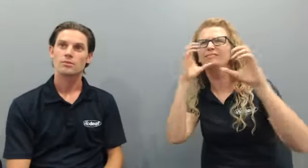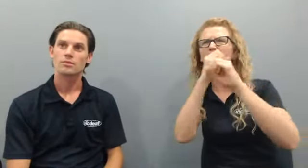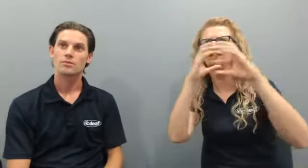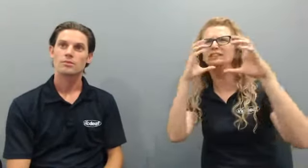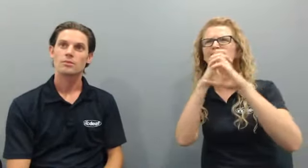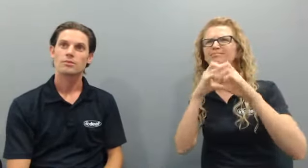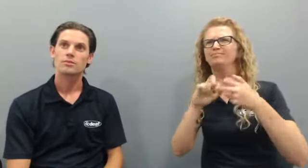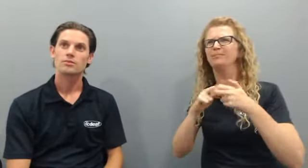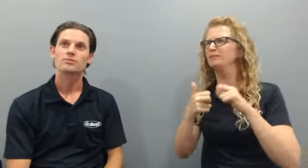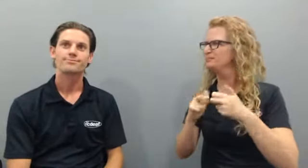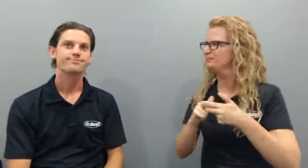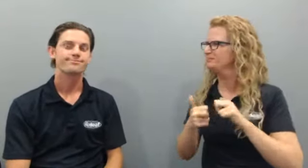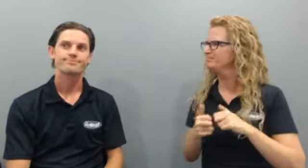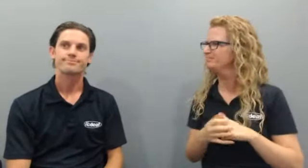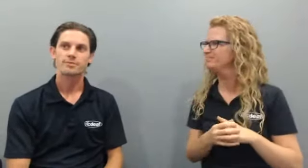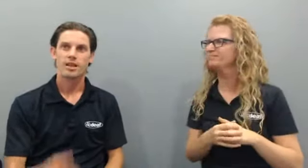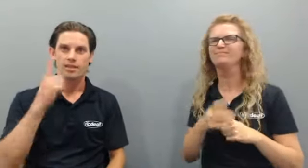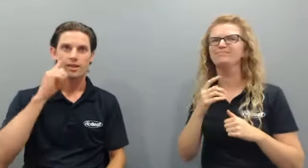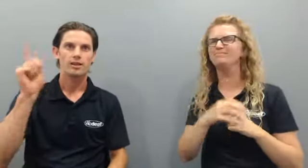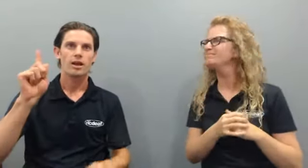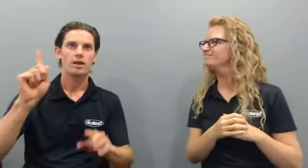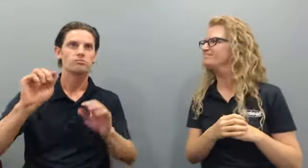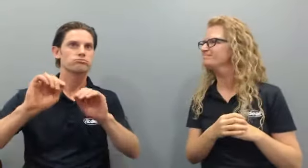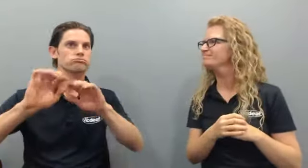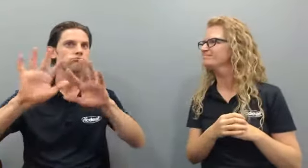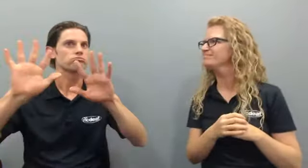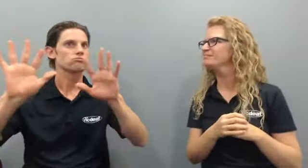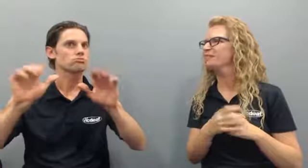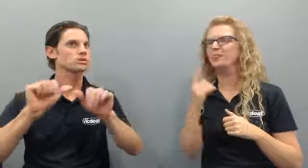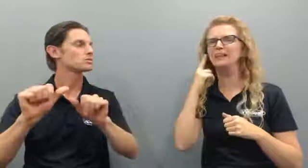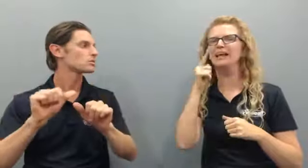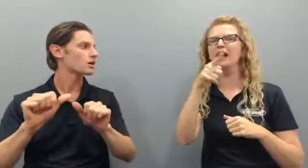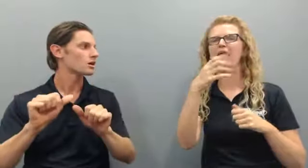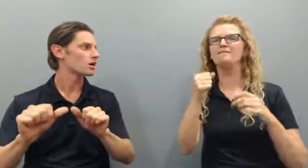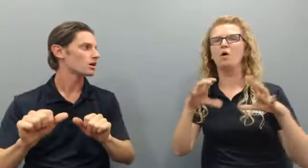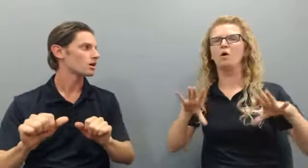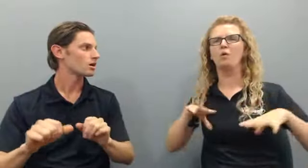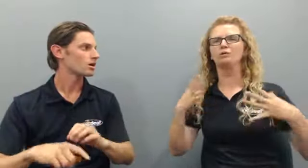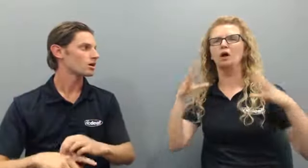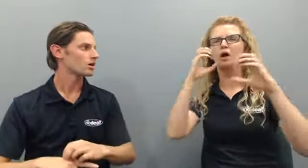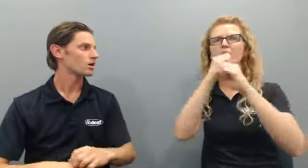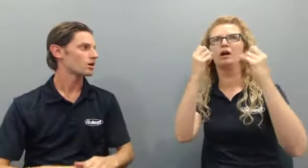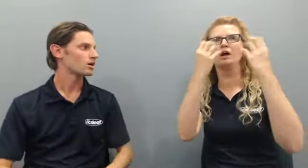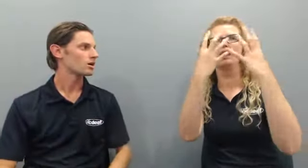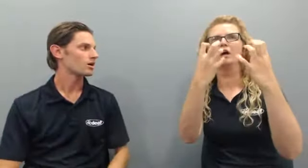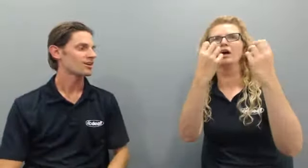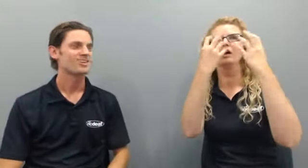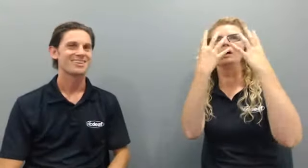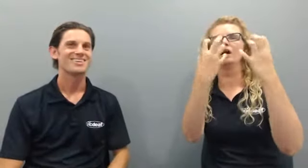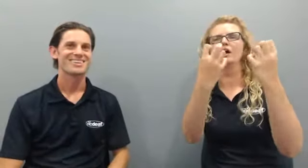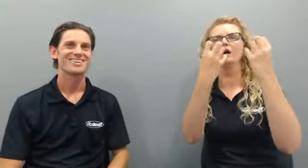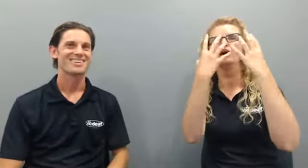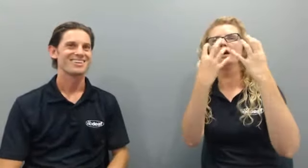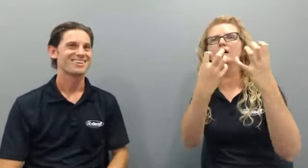here. There's a focusing problem. Yeah, but it looks pretty clear on our end. There's autofocus on the camera that we're